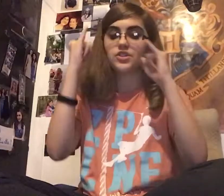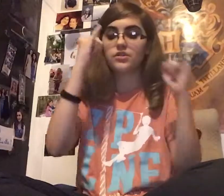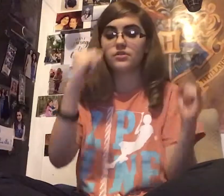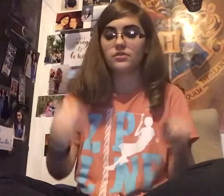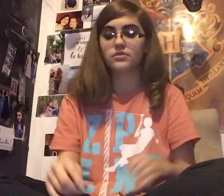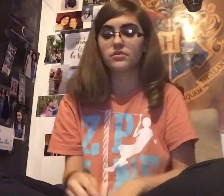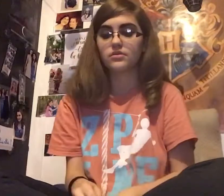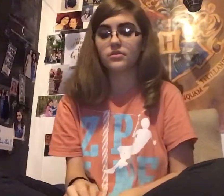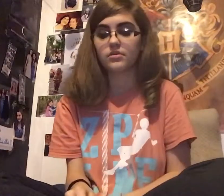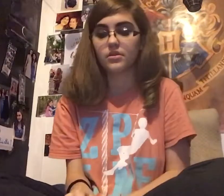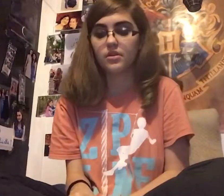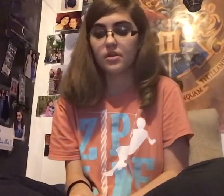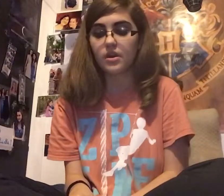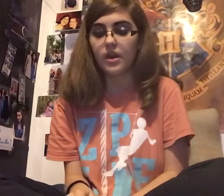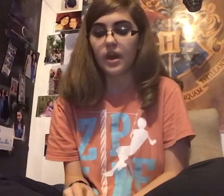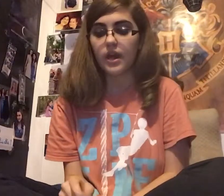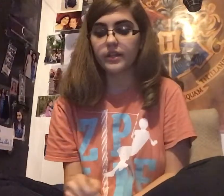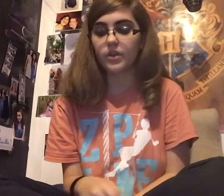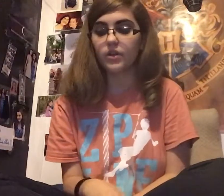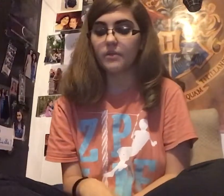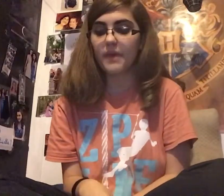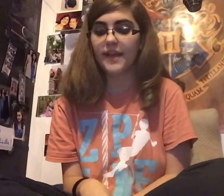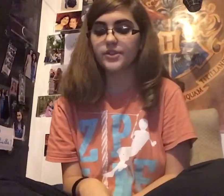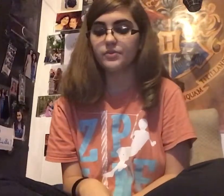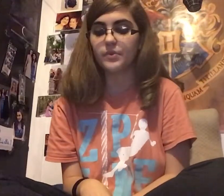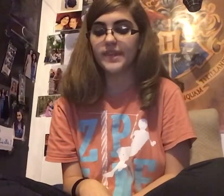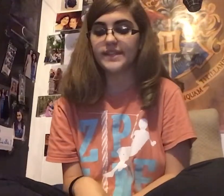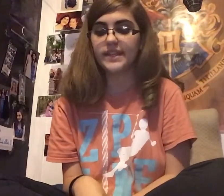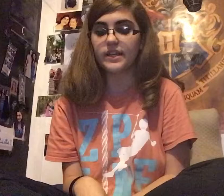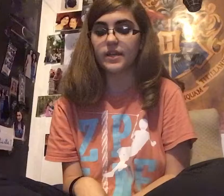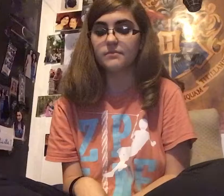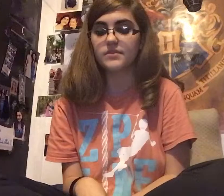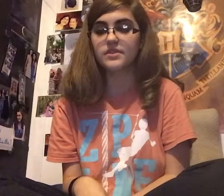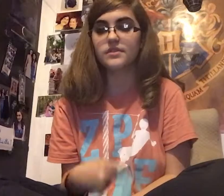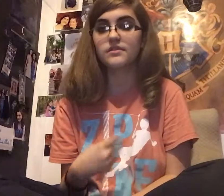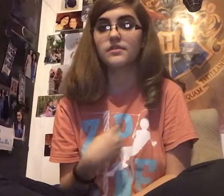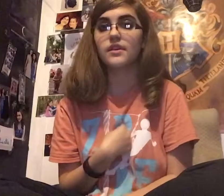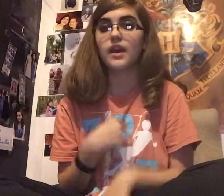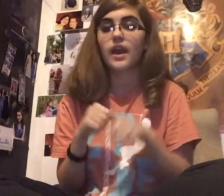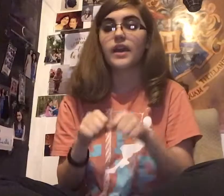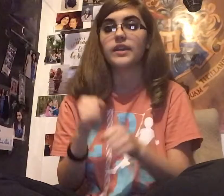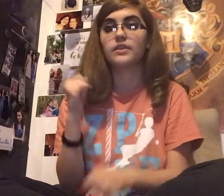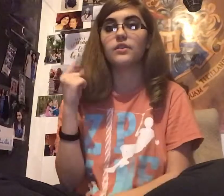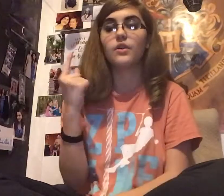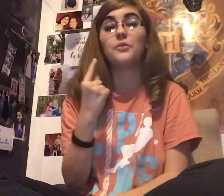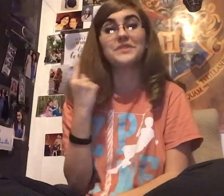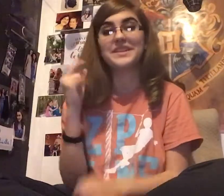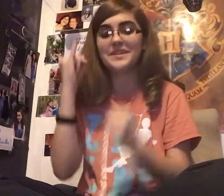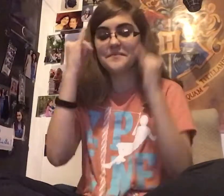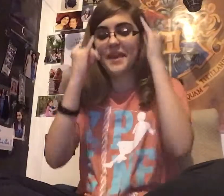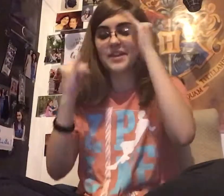imagine. I can only imagine when that day comes. I can only